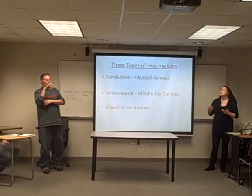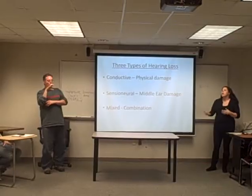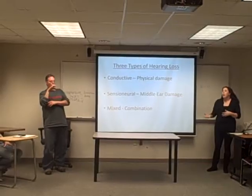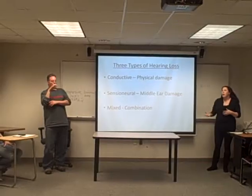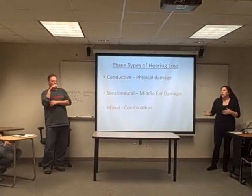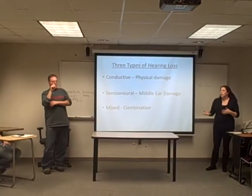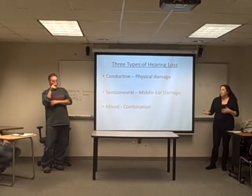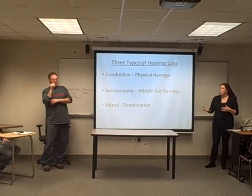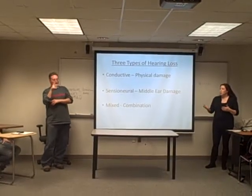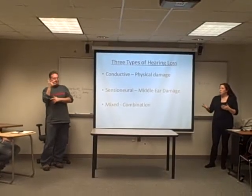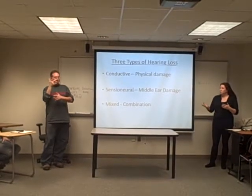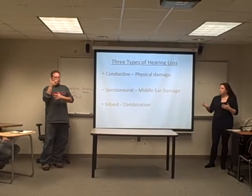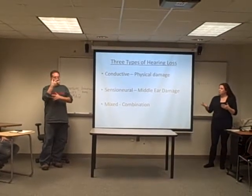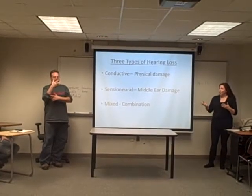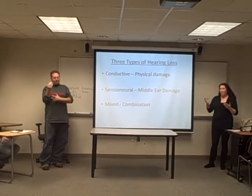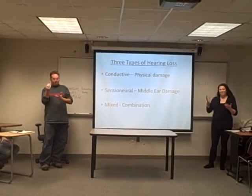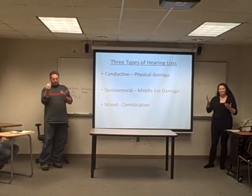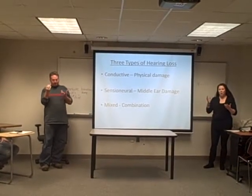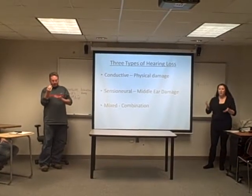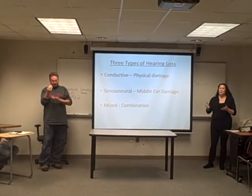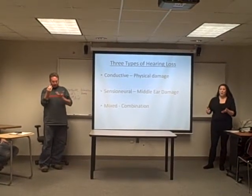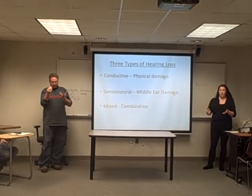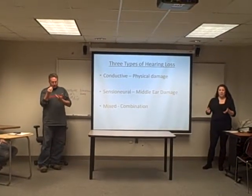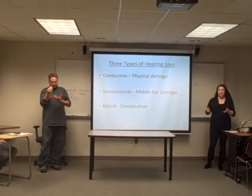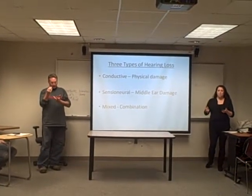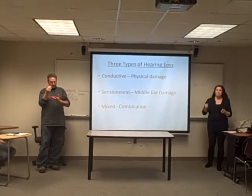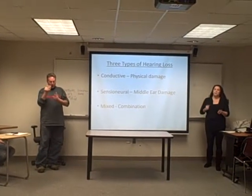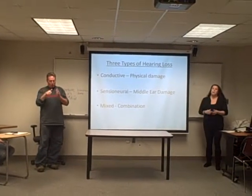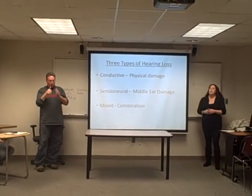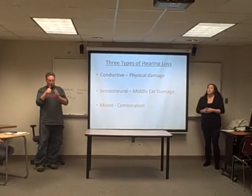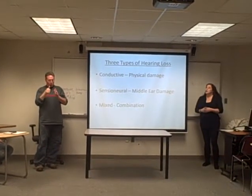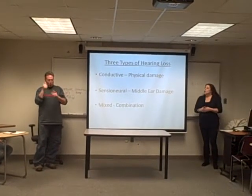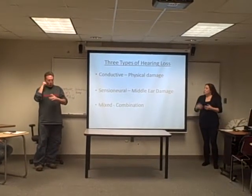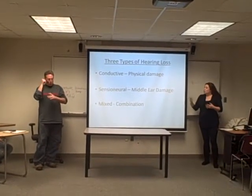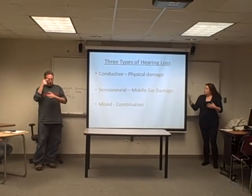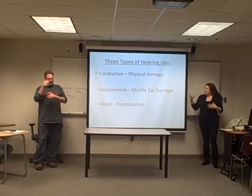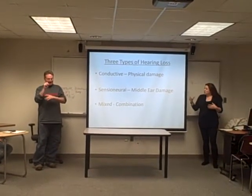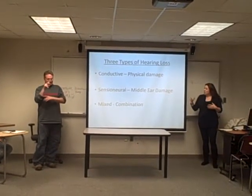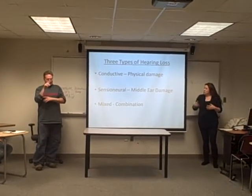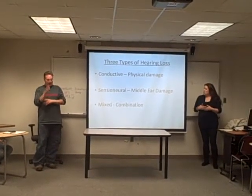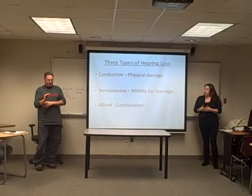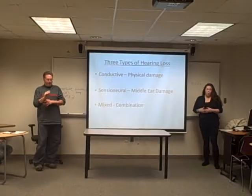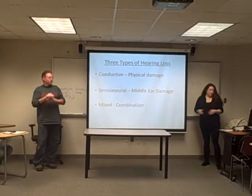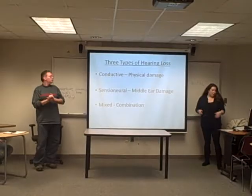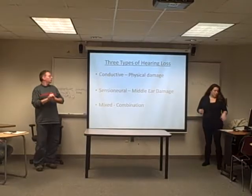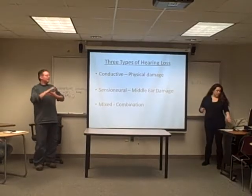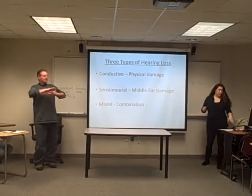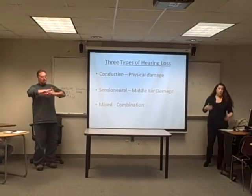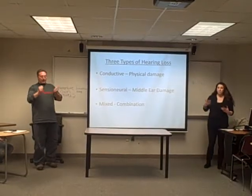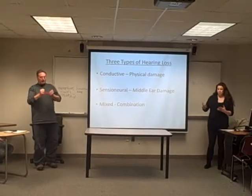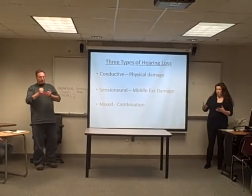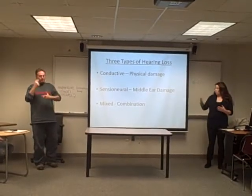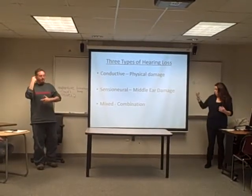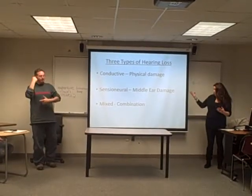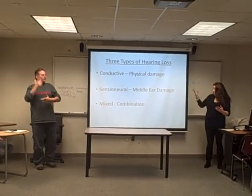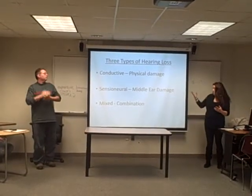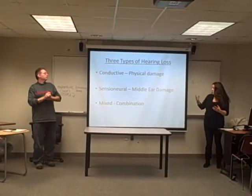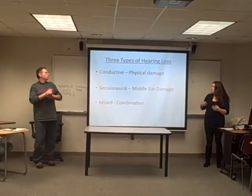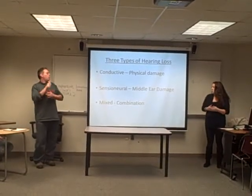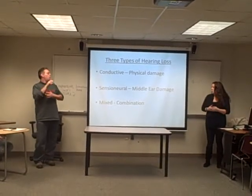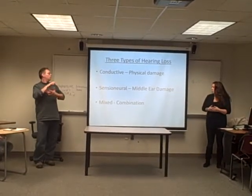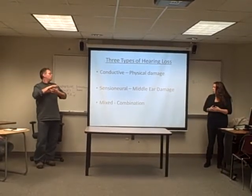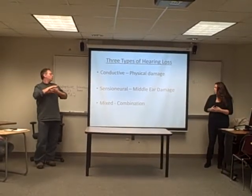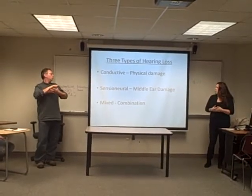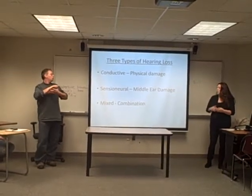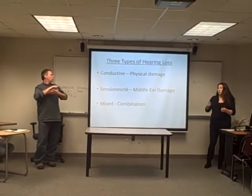cochlea and the auditory nerve stem. So when there's damage to the cochlea or